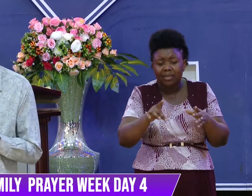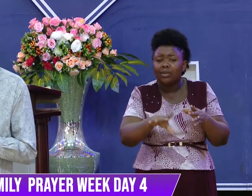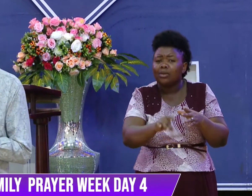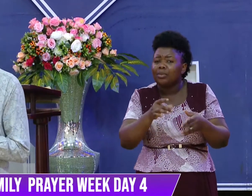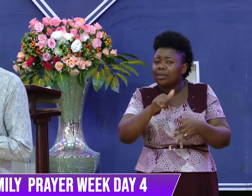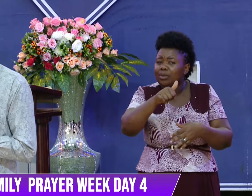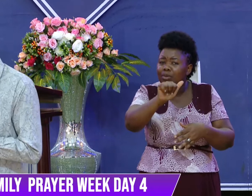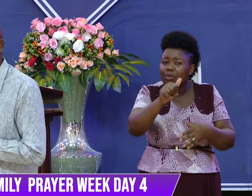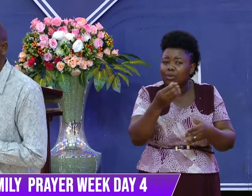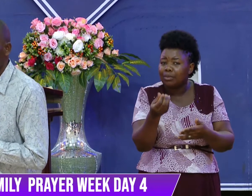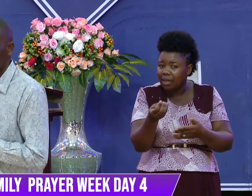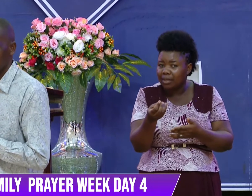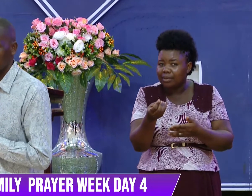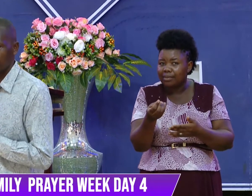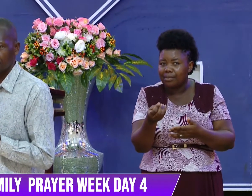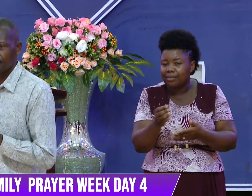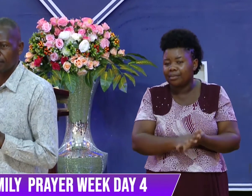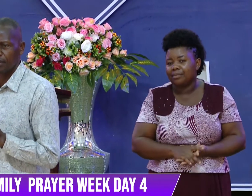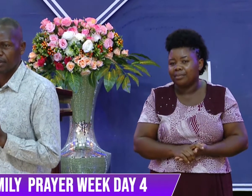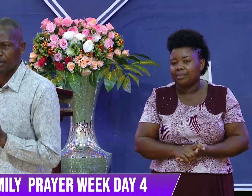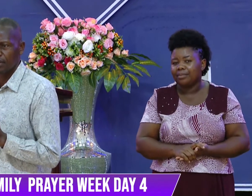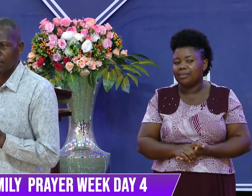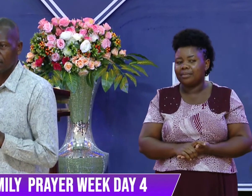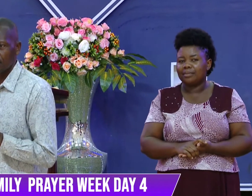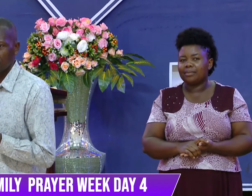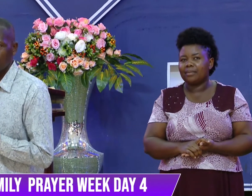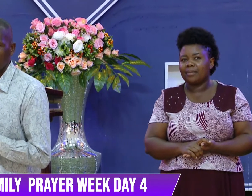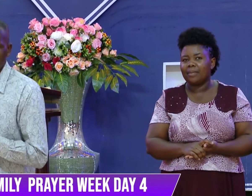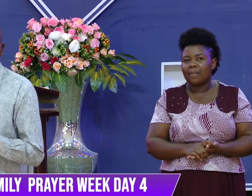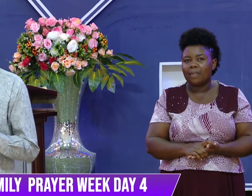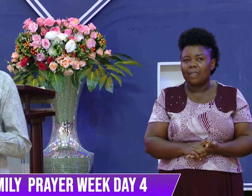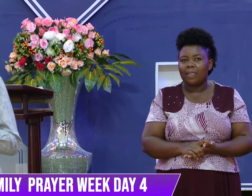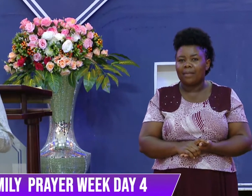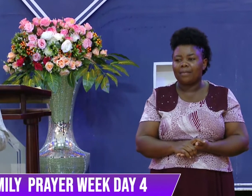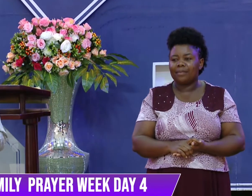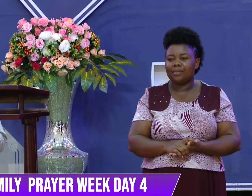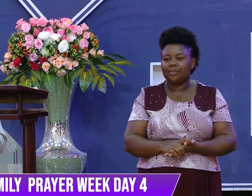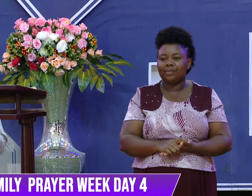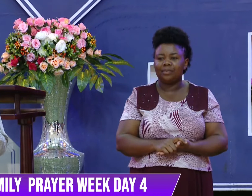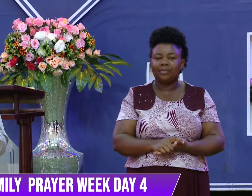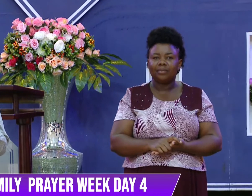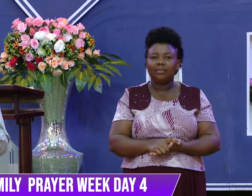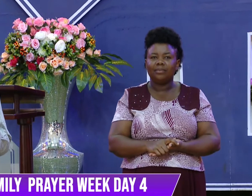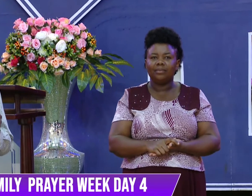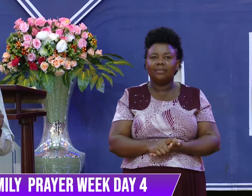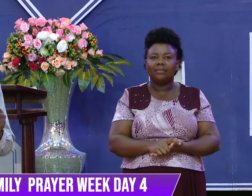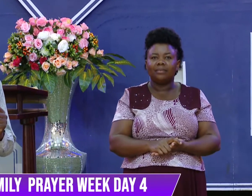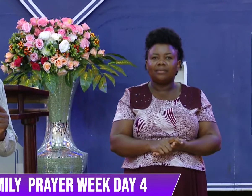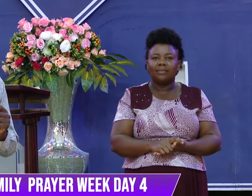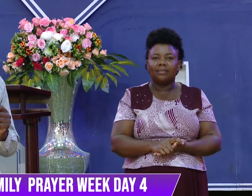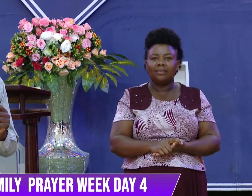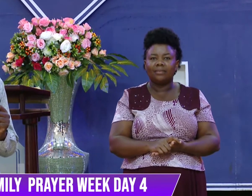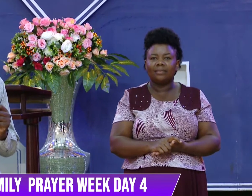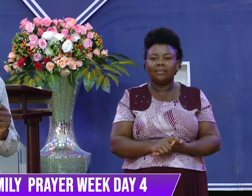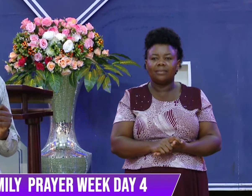The things that really throw us down are minor, small things. You can take it and you say, look at a thief and you say, I just picked